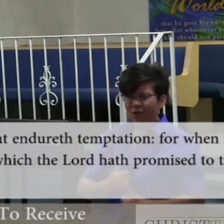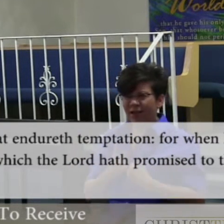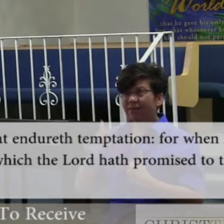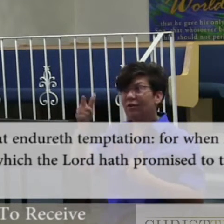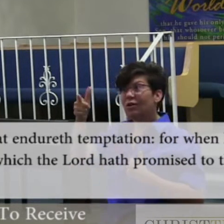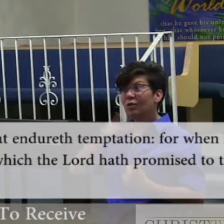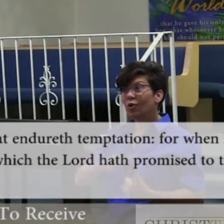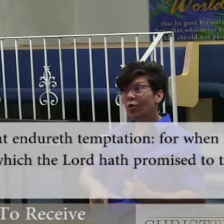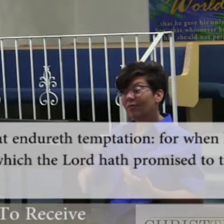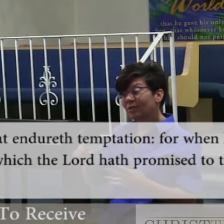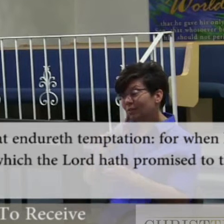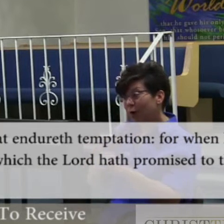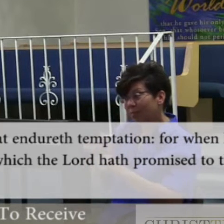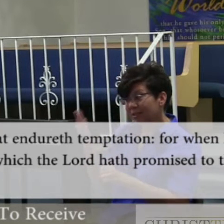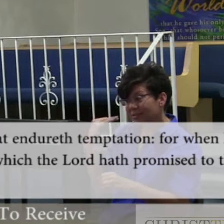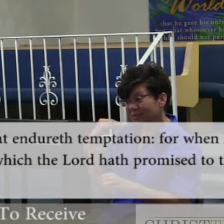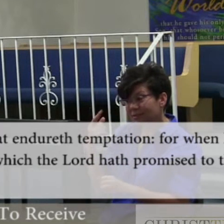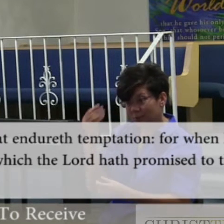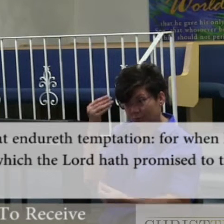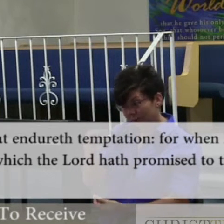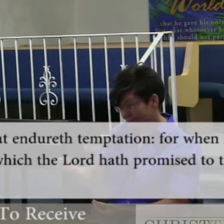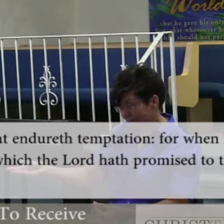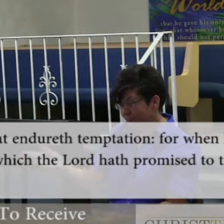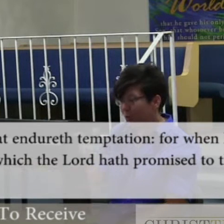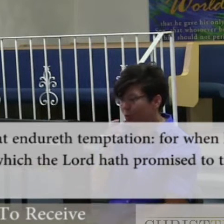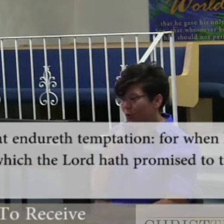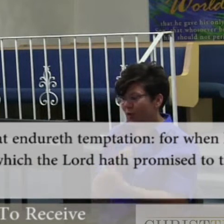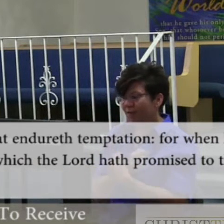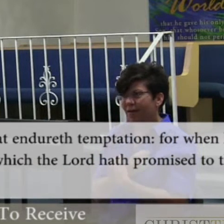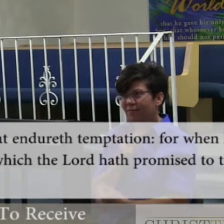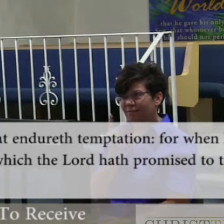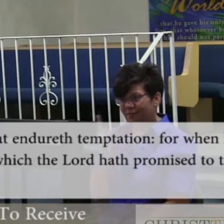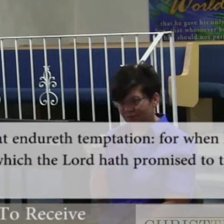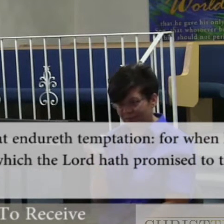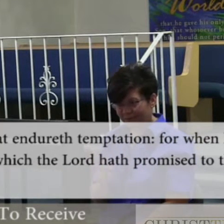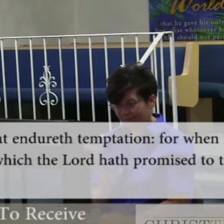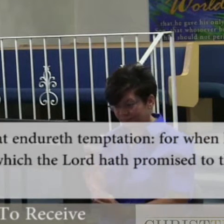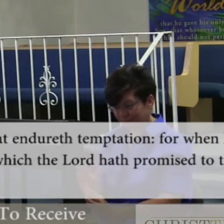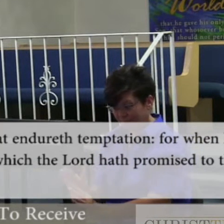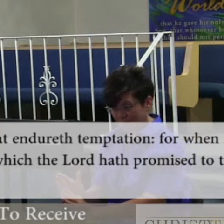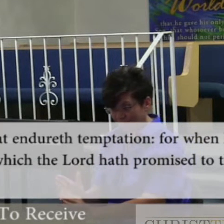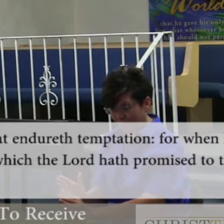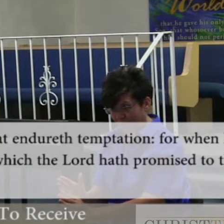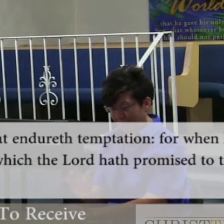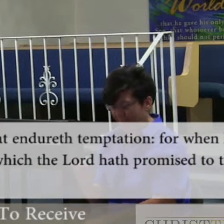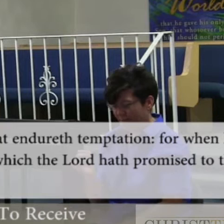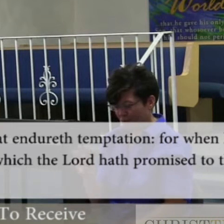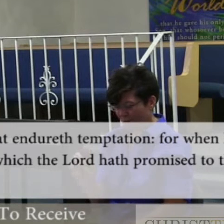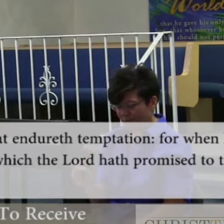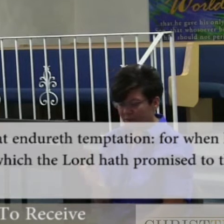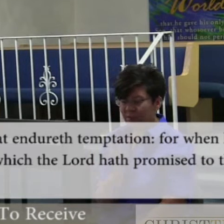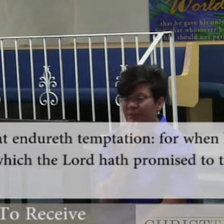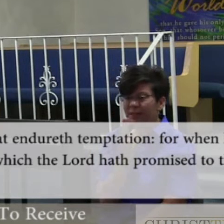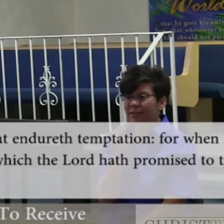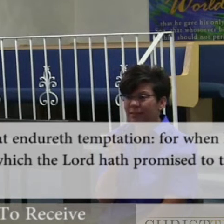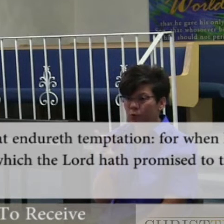the Lord hath promised to them that love him. Back to